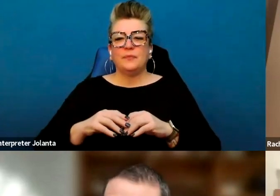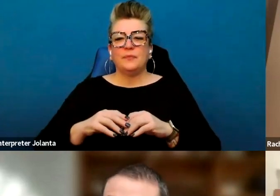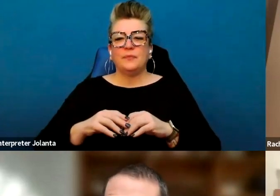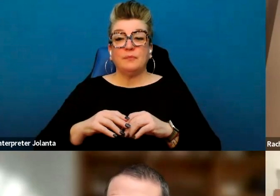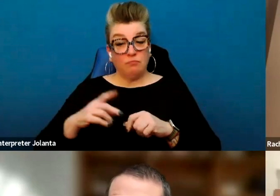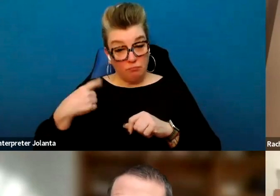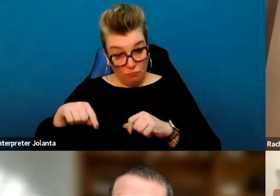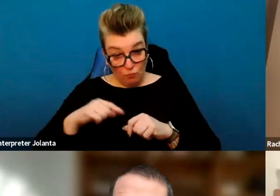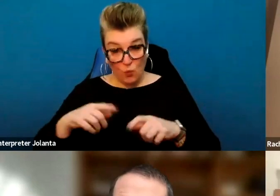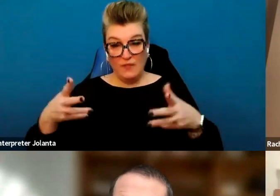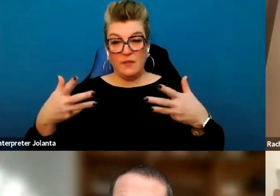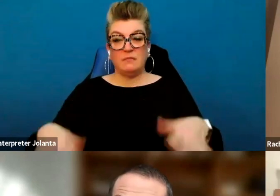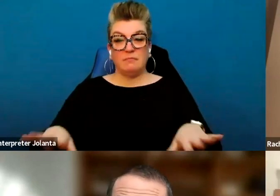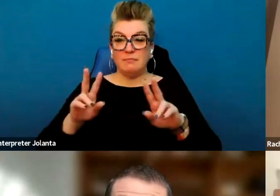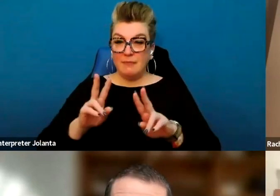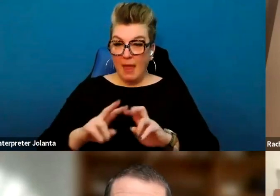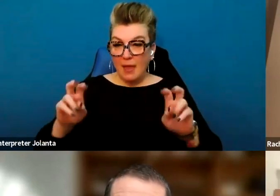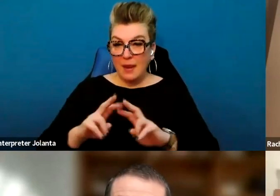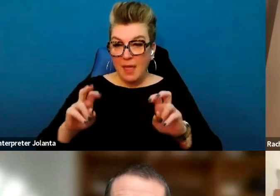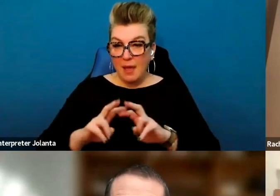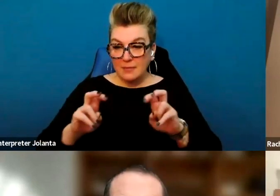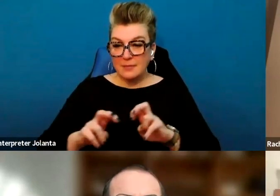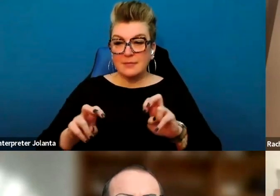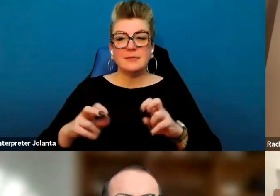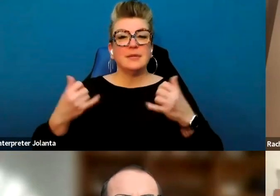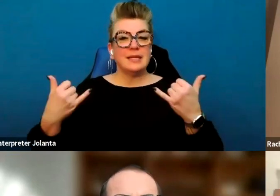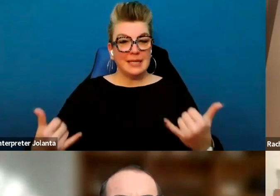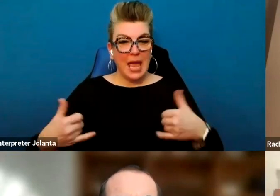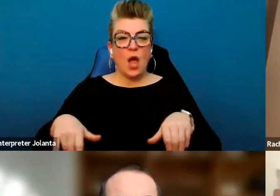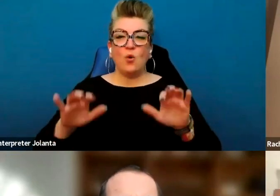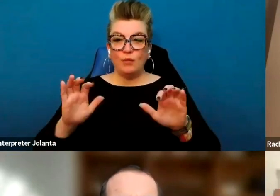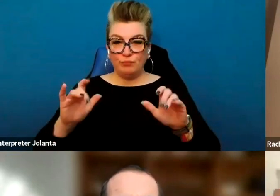We've analyzed the data, and we're writing it up.